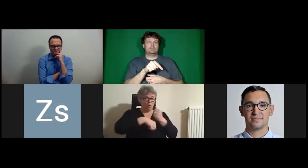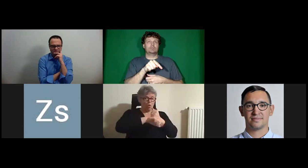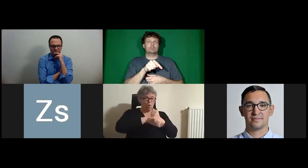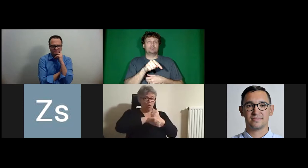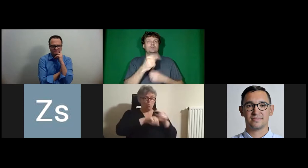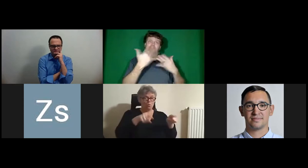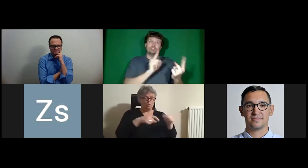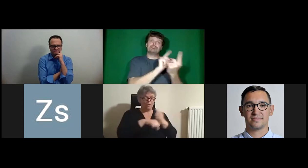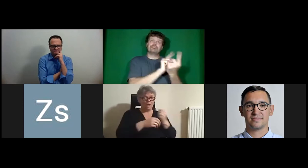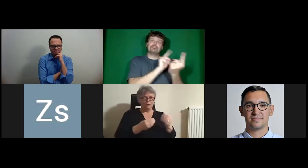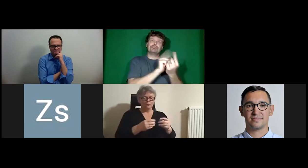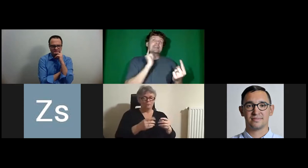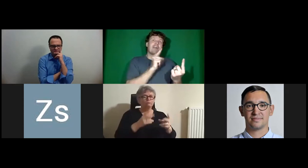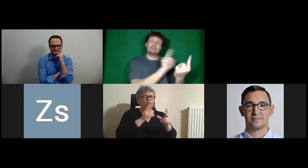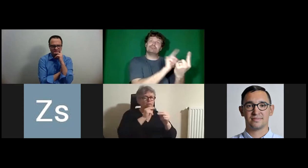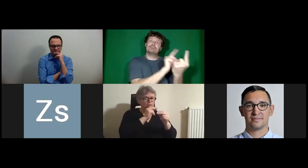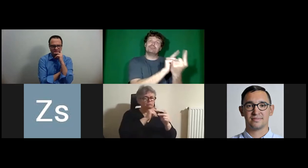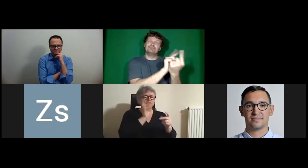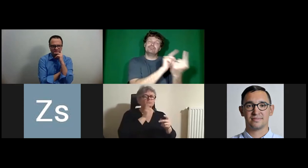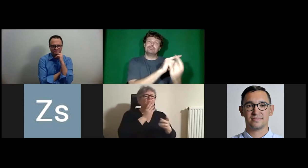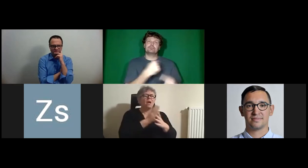was some